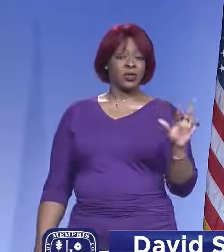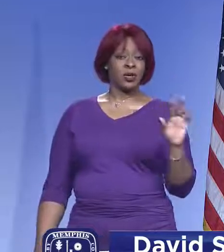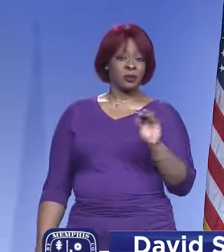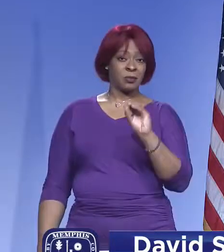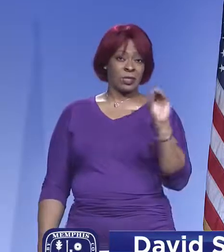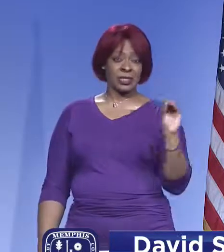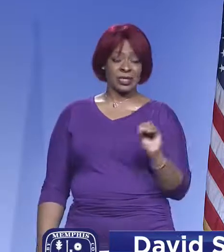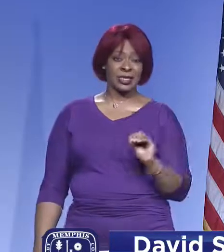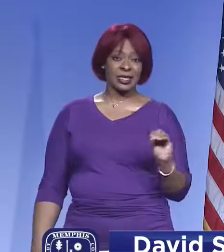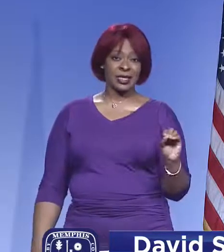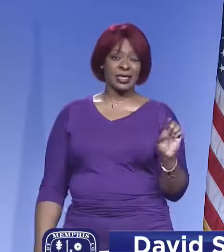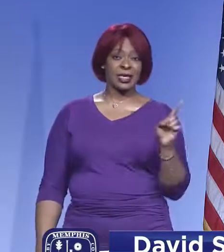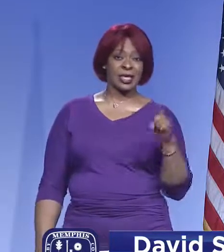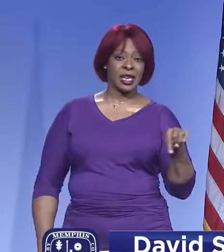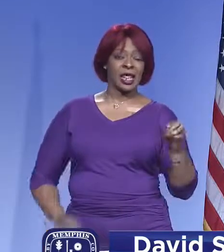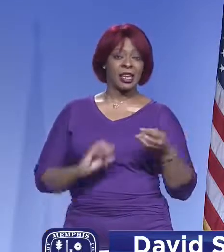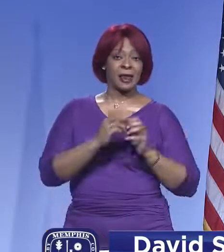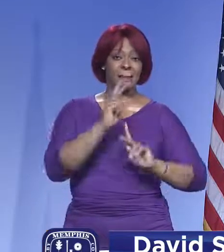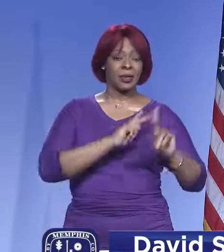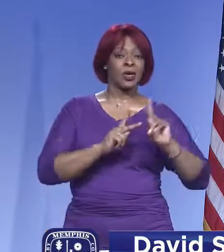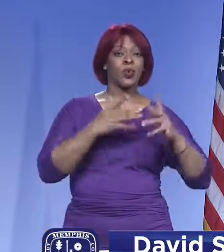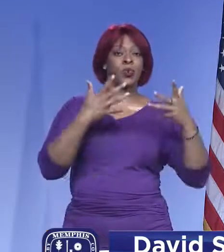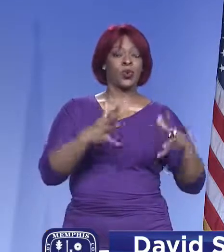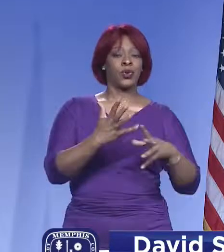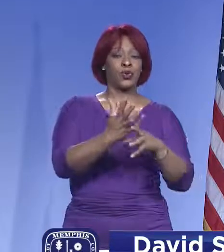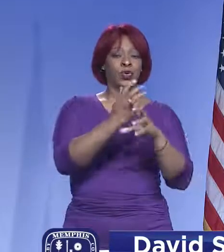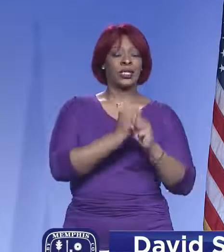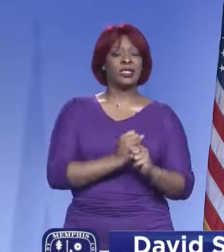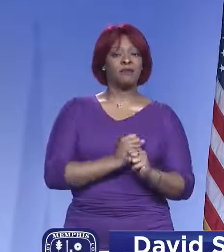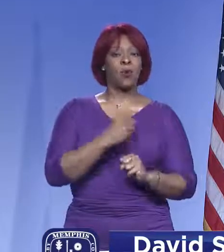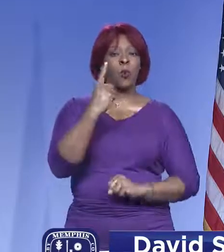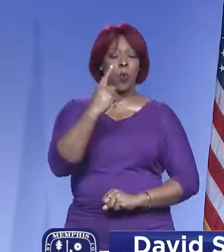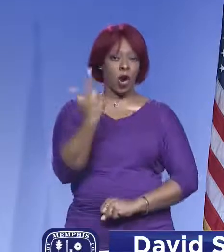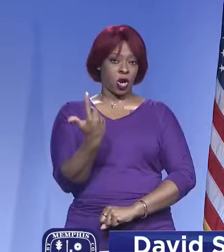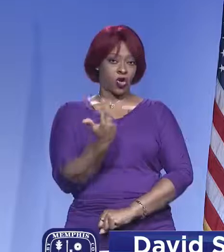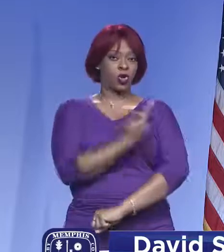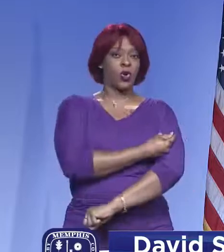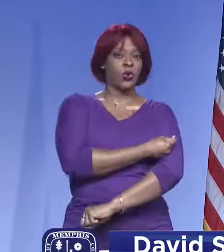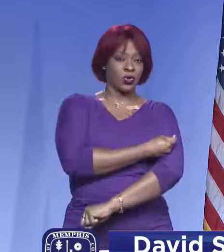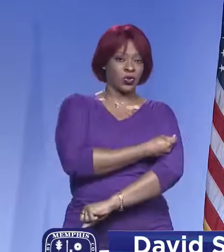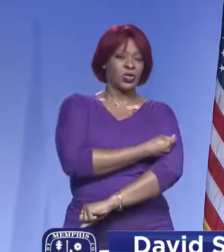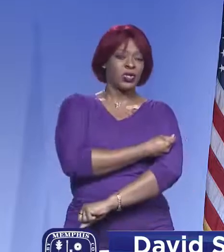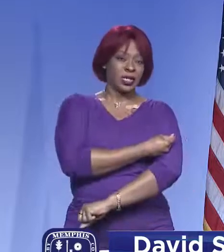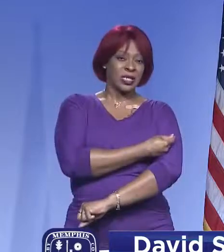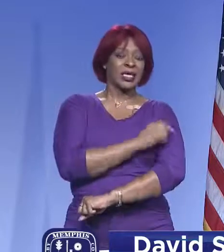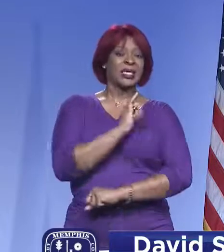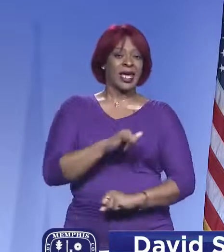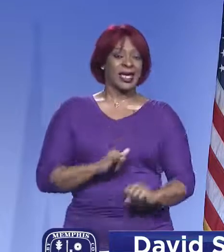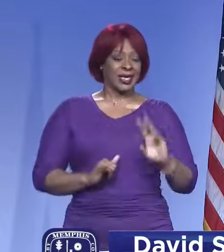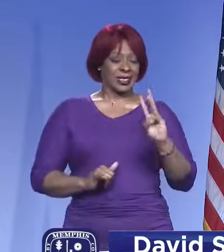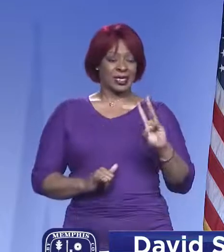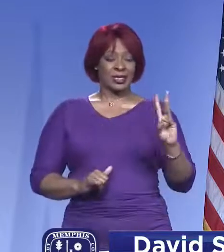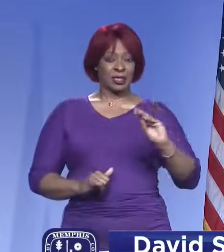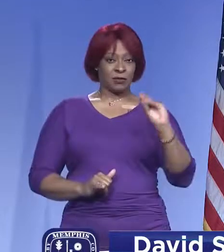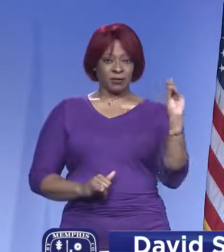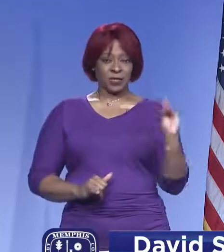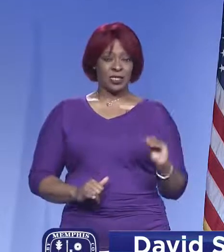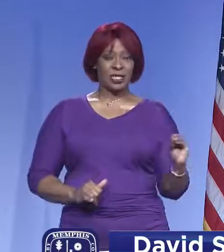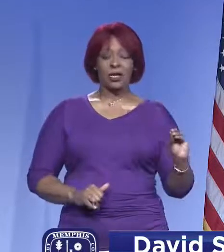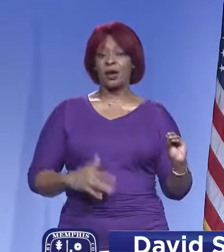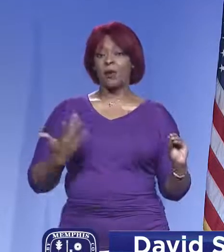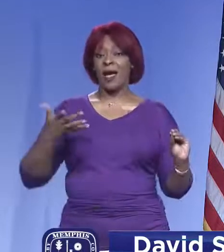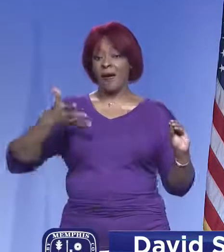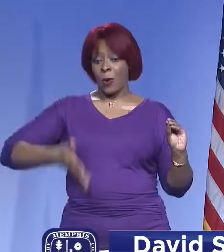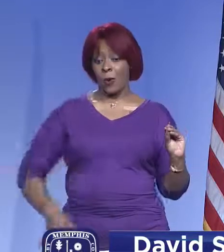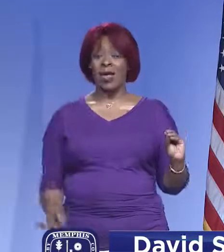33% of the population has received at least one dose of vaccine. So that takes us to 66%. So what